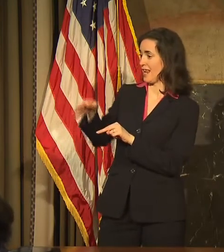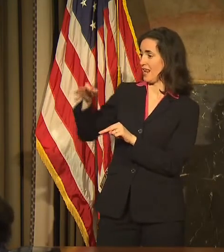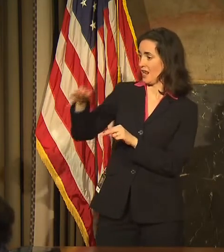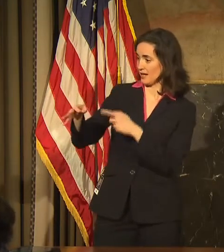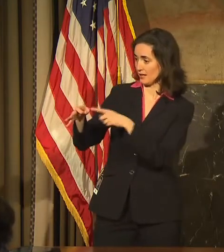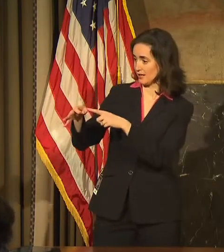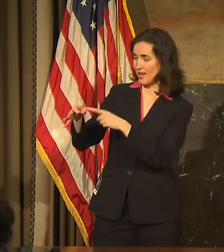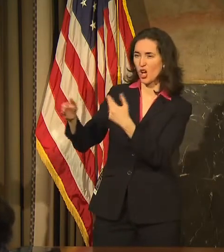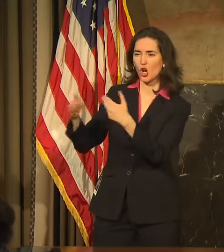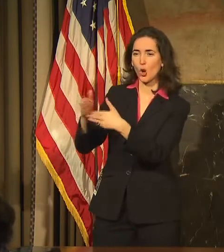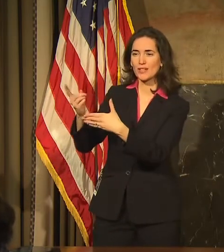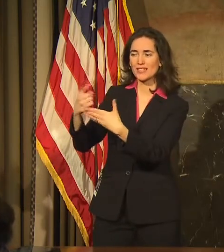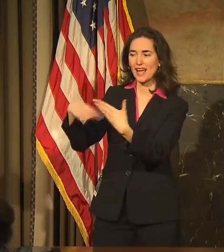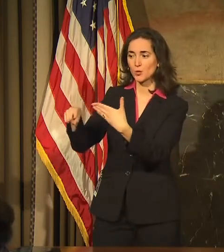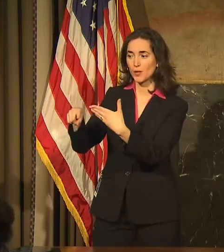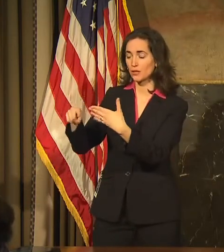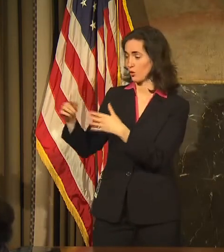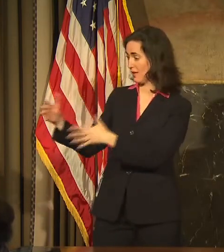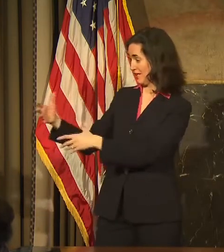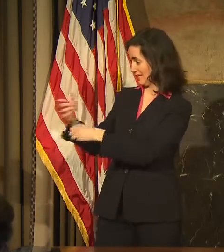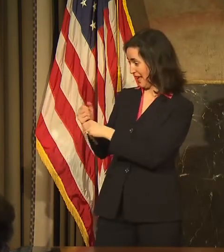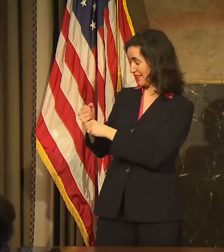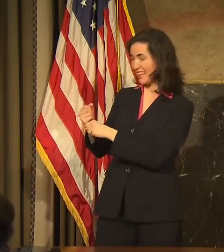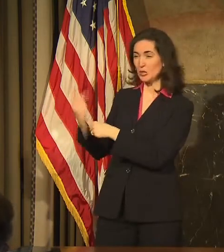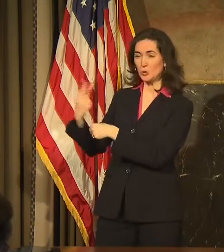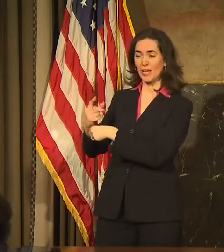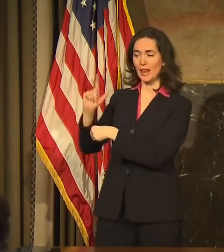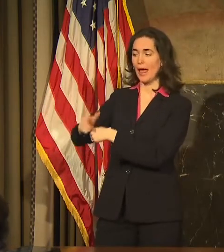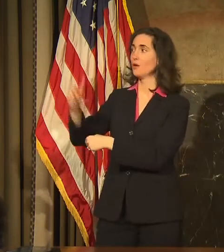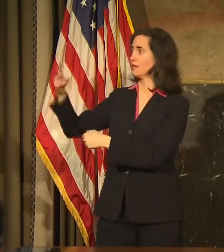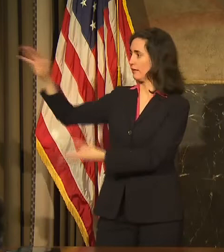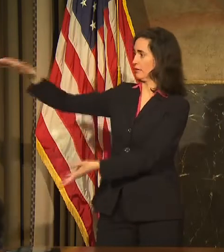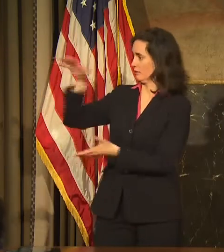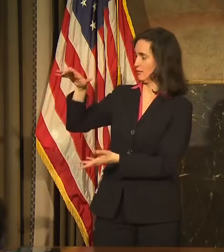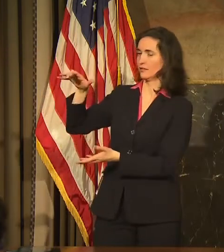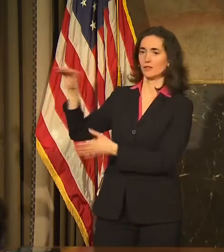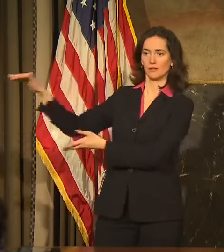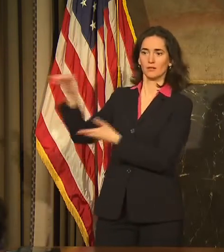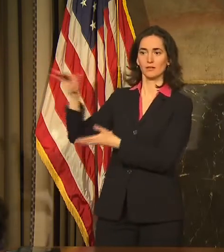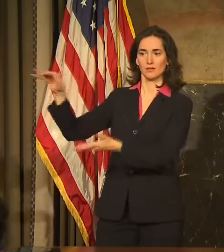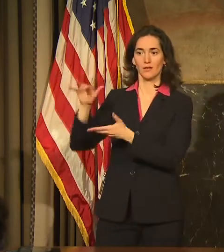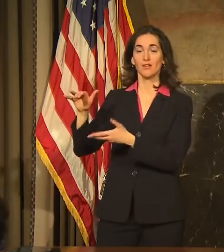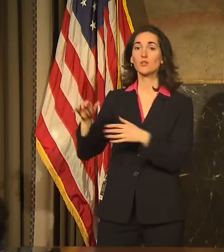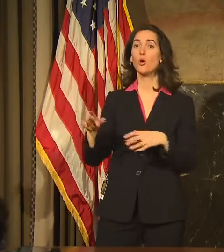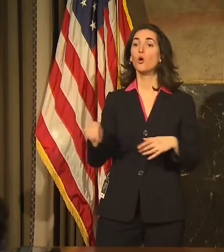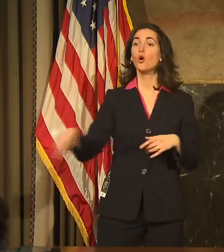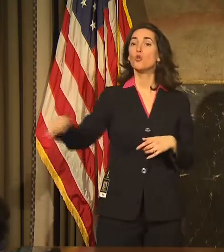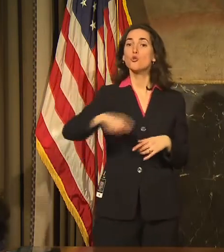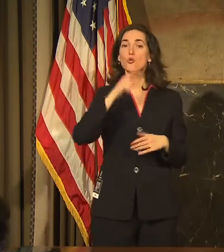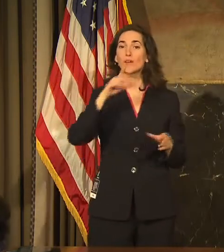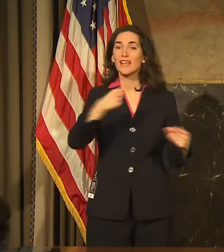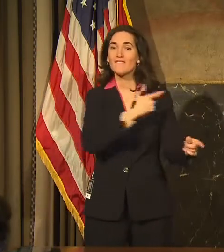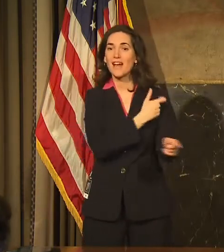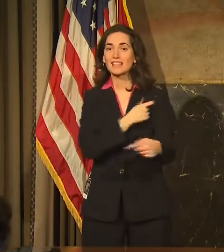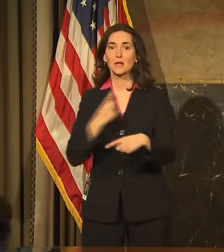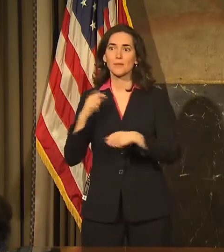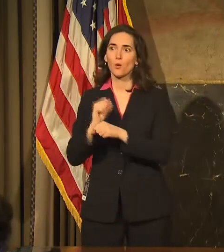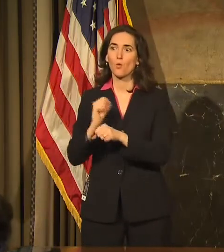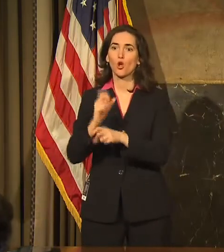week or early next week. So we'll be asking vaccine providers to do a lot next week, as they've been doing the whole time, I should